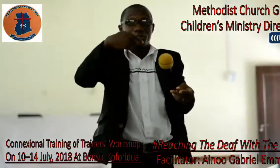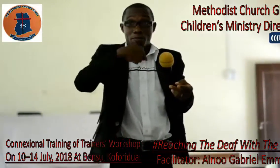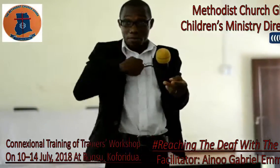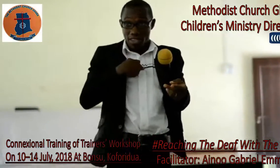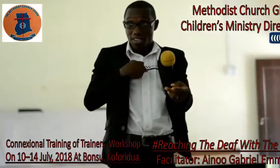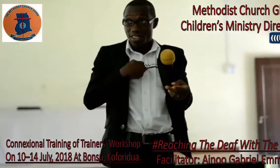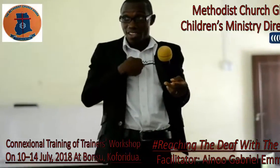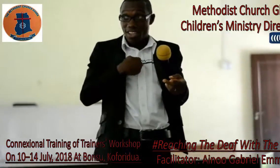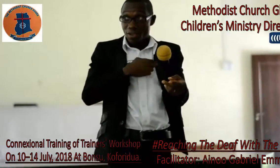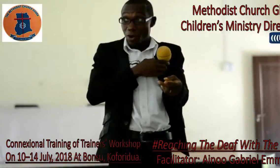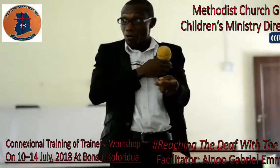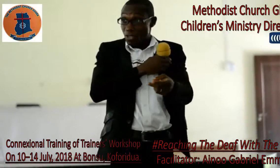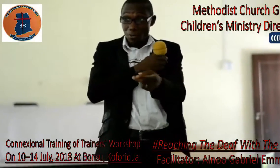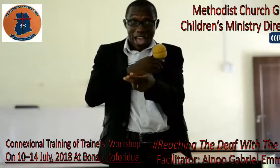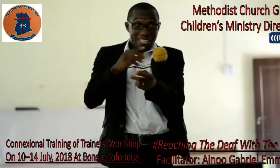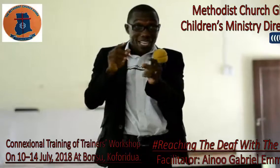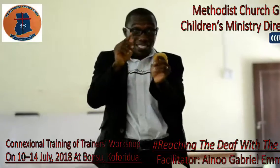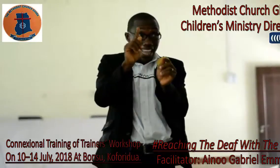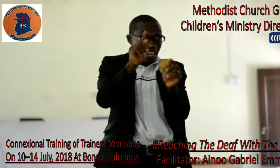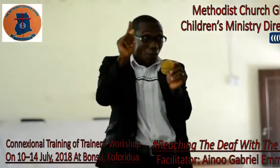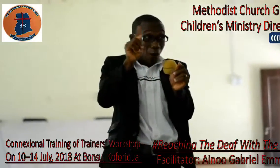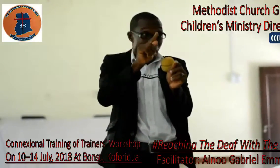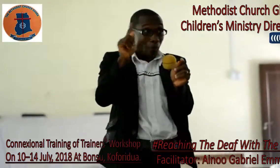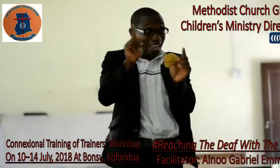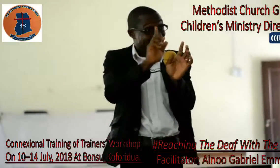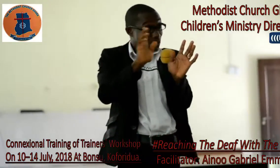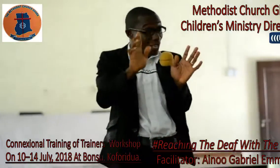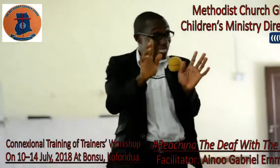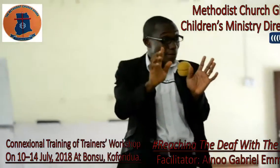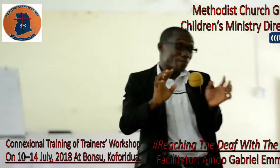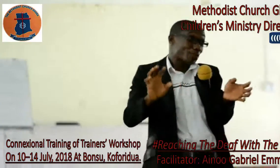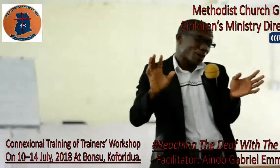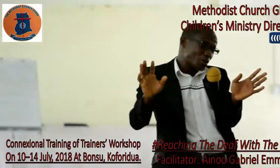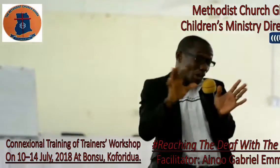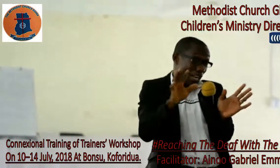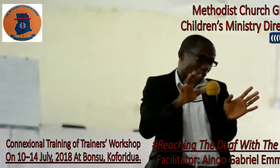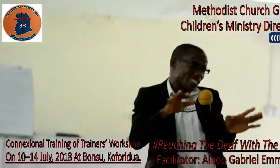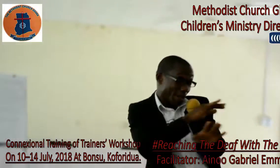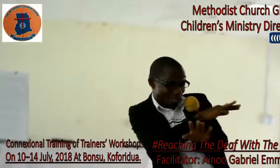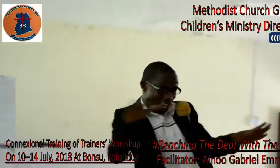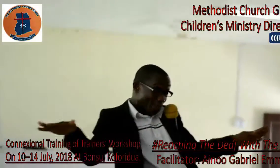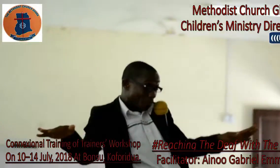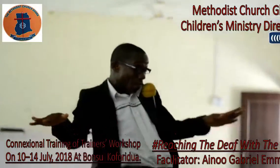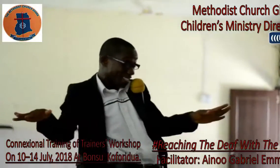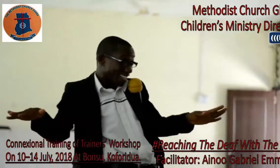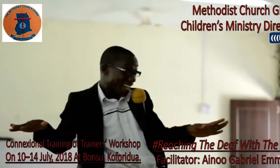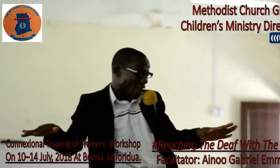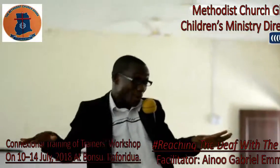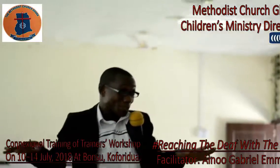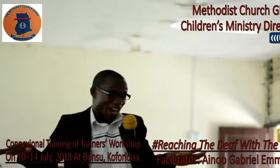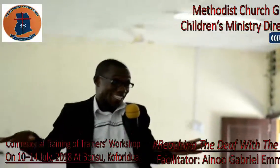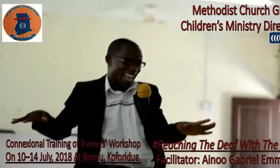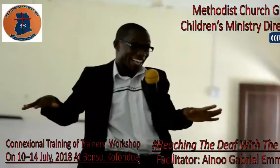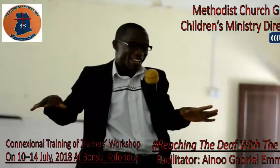me. Oh, we are just learning 111. It is concept, but when you join the concept, then you've got a whole structure.